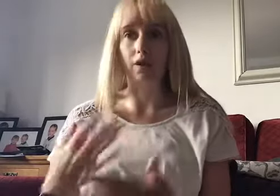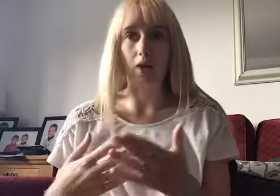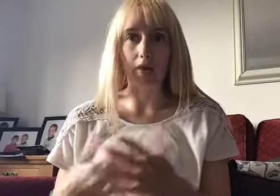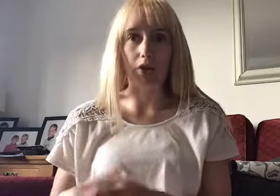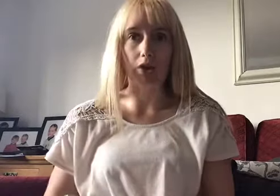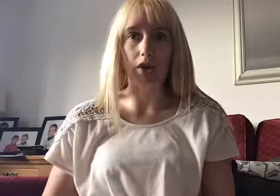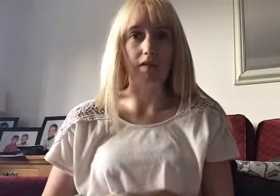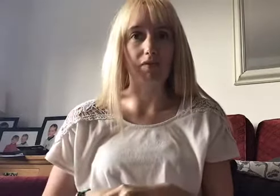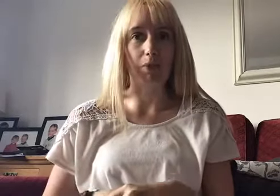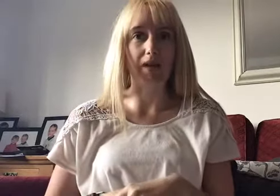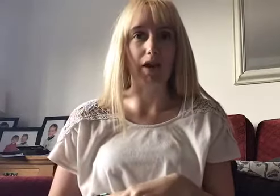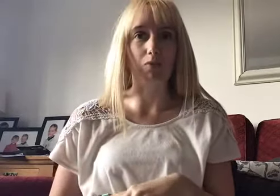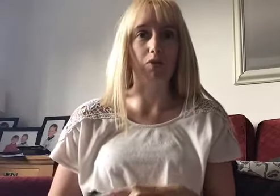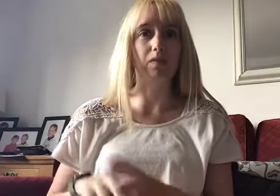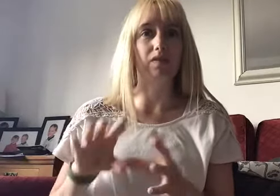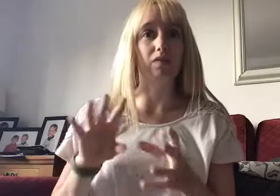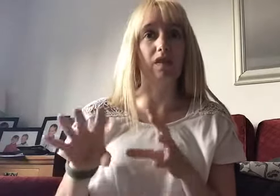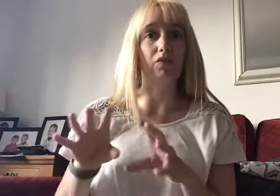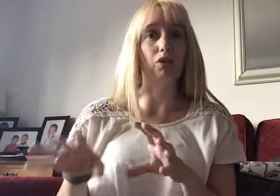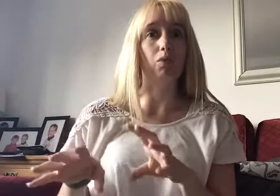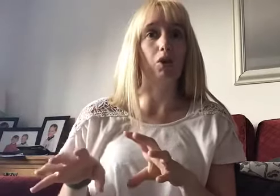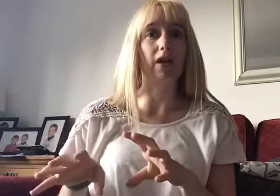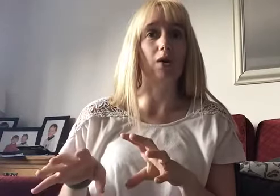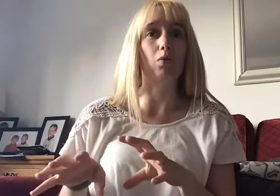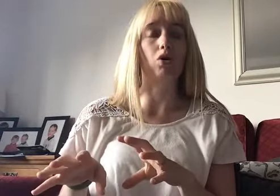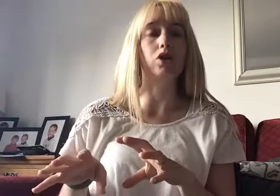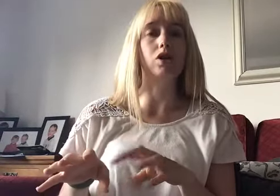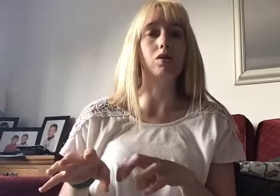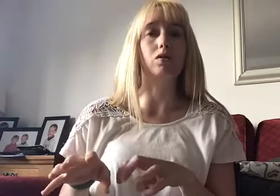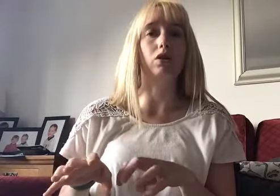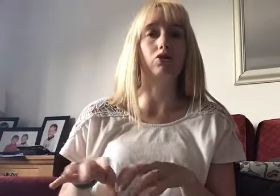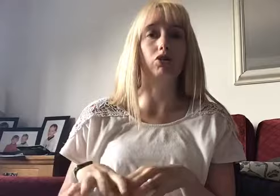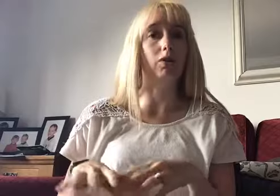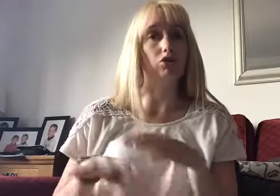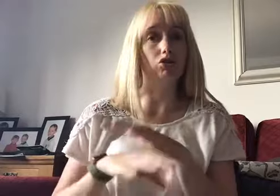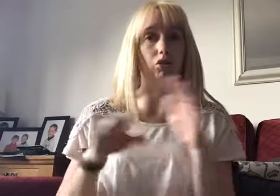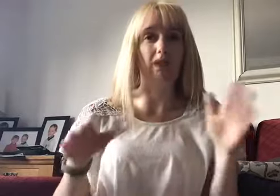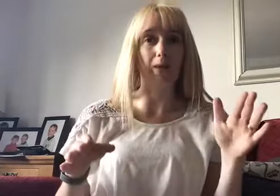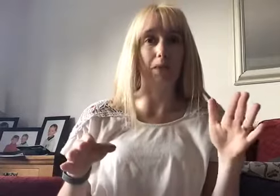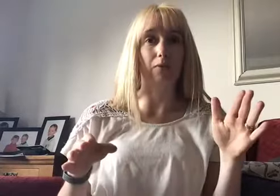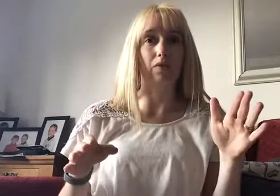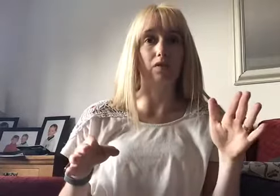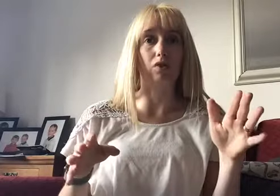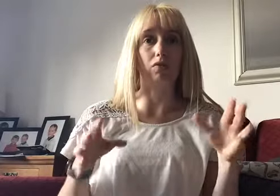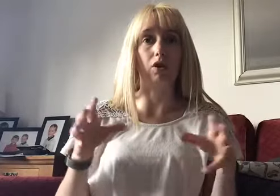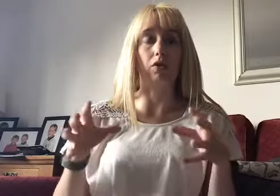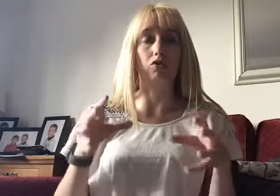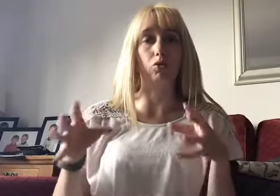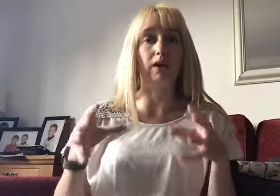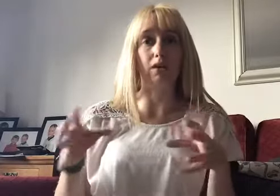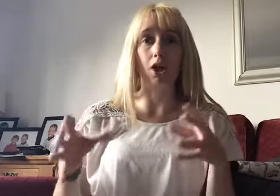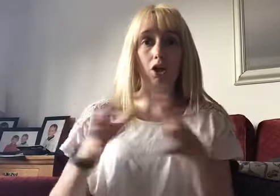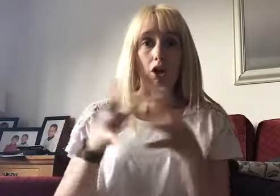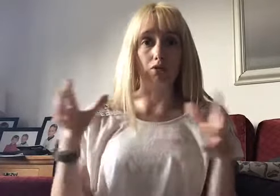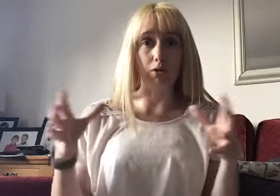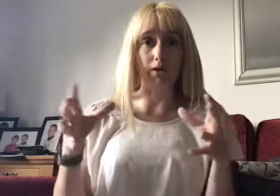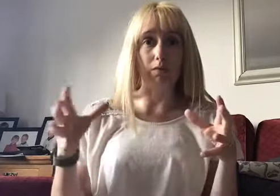have a go at those, have a play around with them. See if you can work out what you can do, and you should now be able to start talking a real little bit